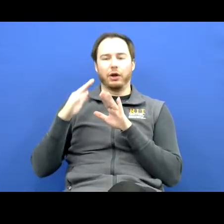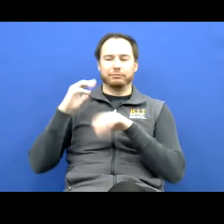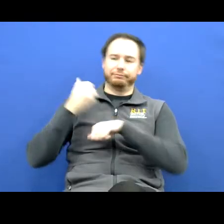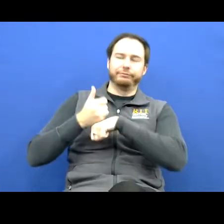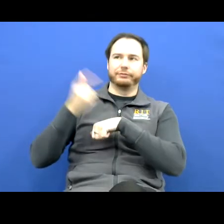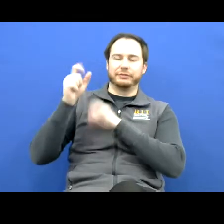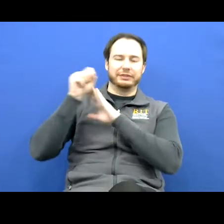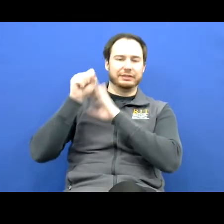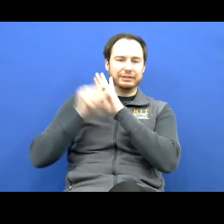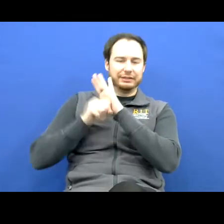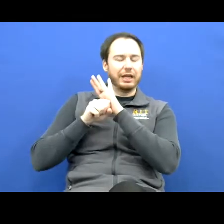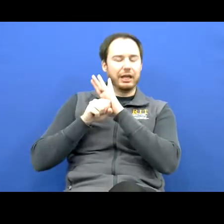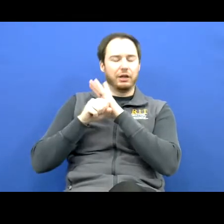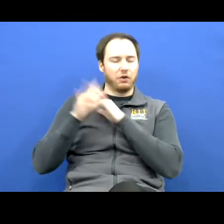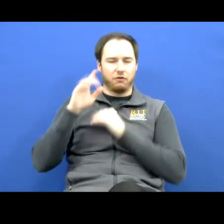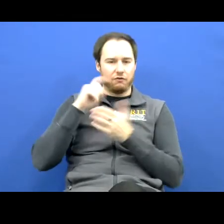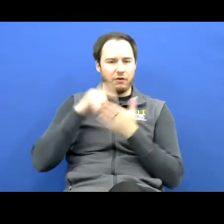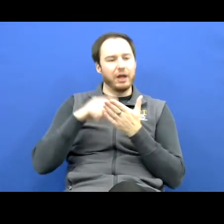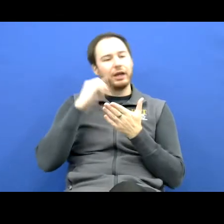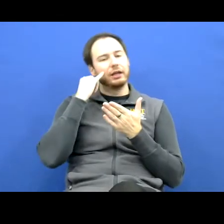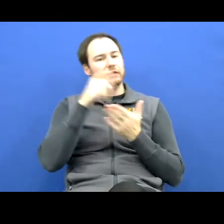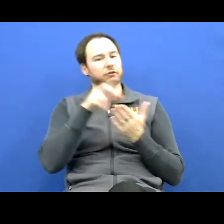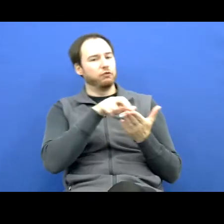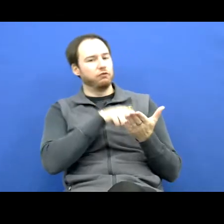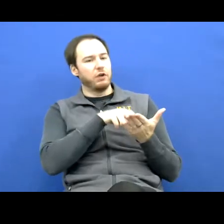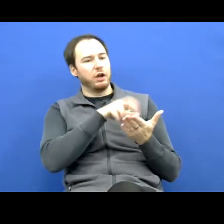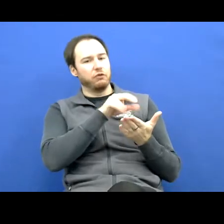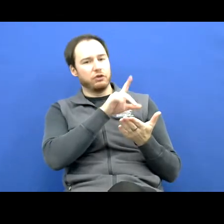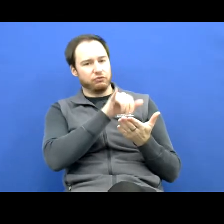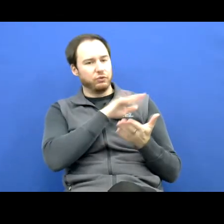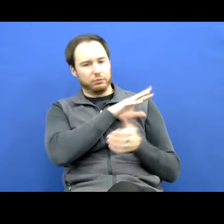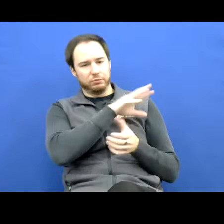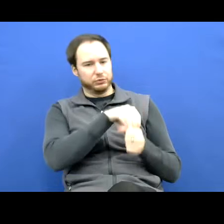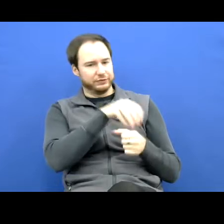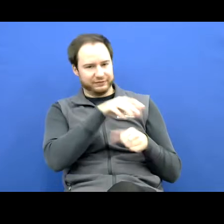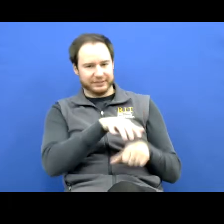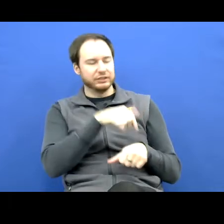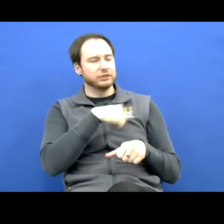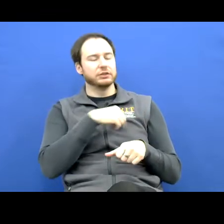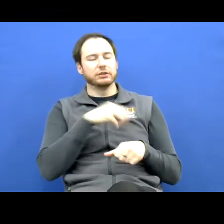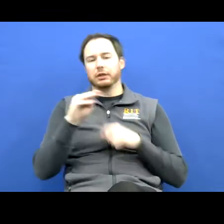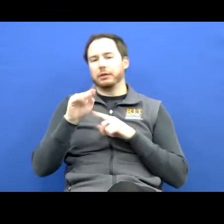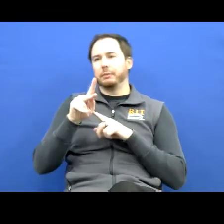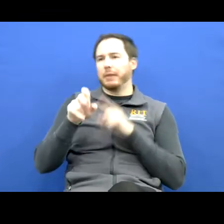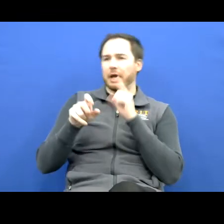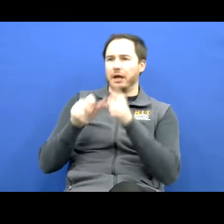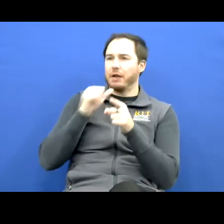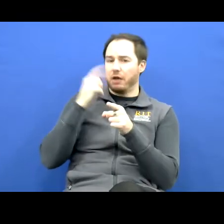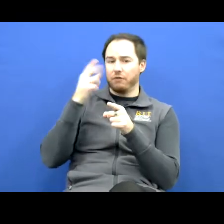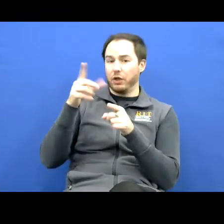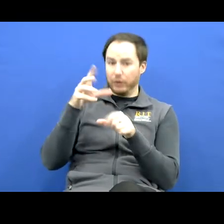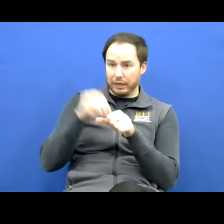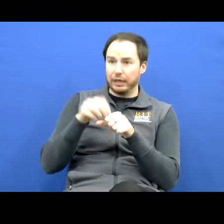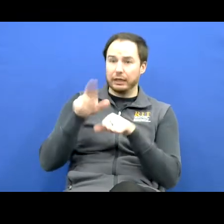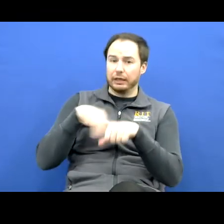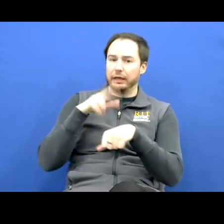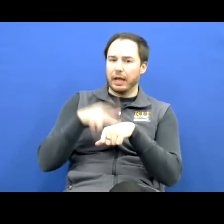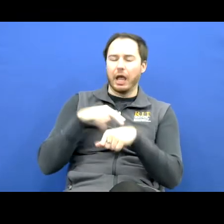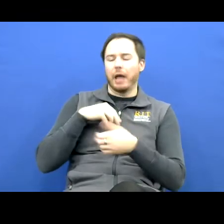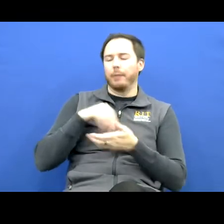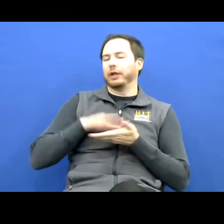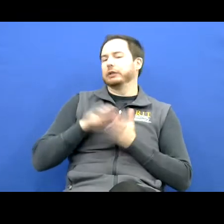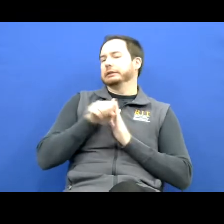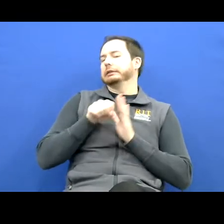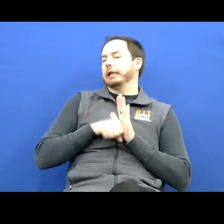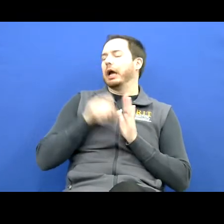Preservation Office. If they're already on a registry, we put the registry. For Mike, I didn't realize you were also national. I put state. I